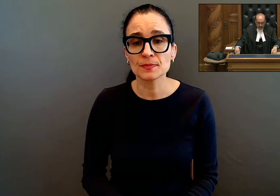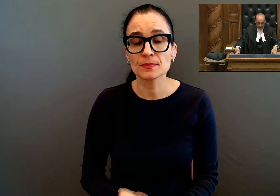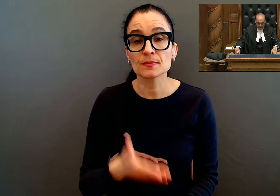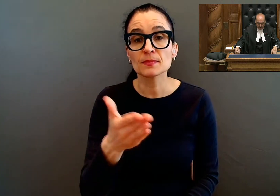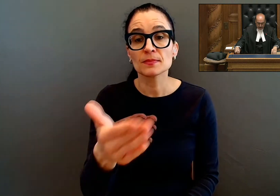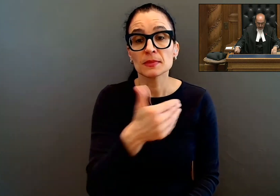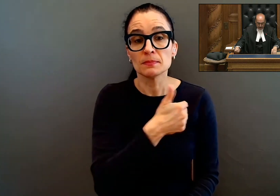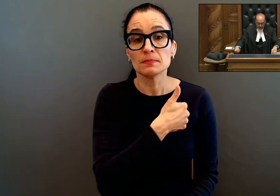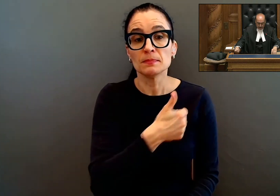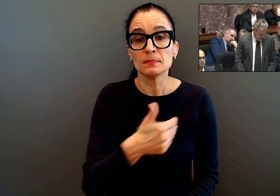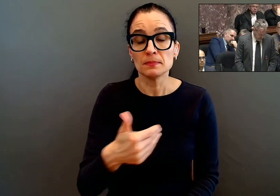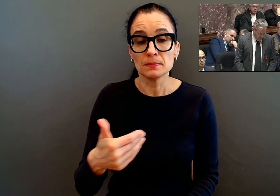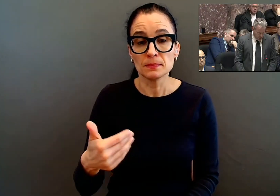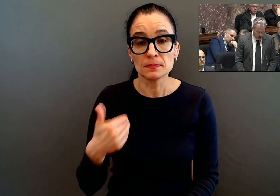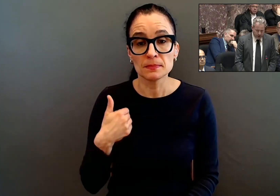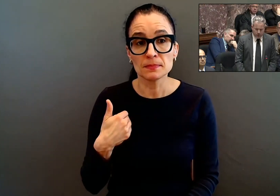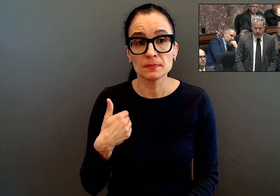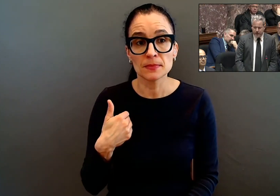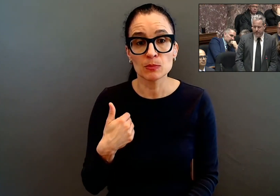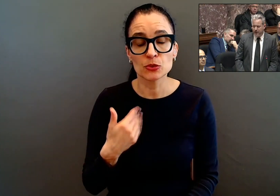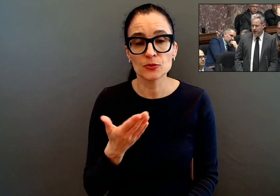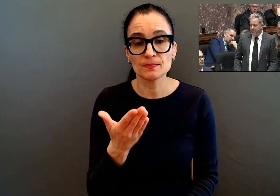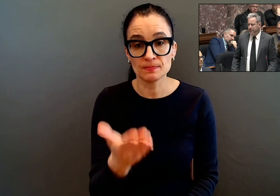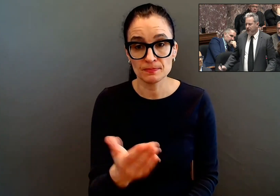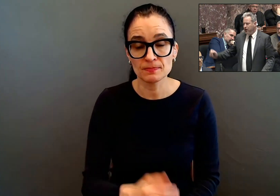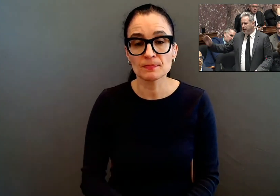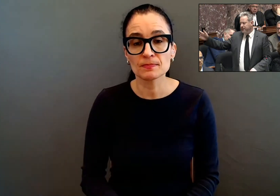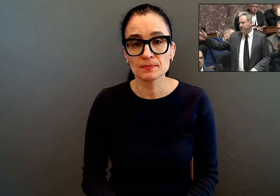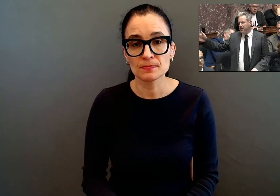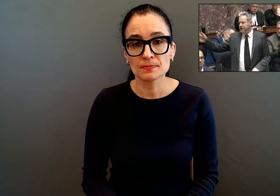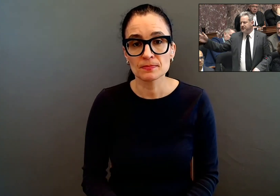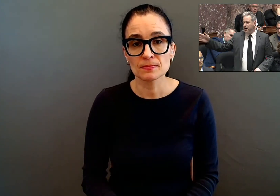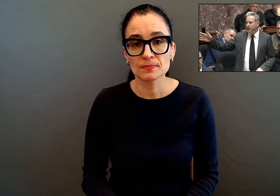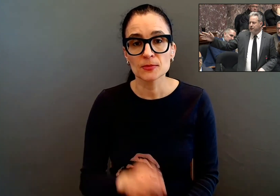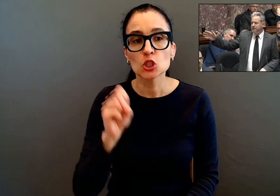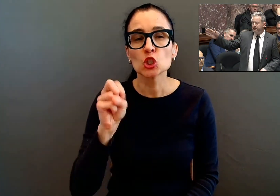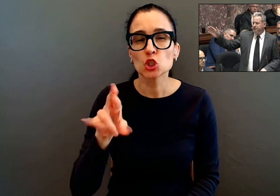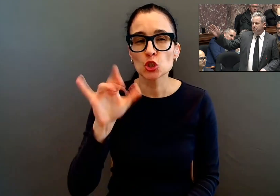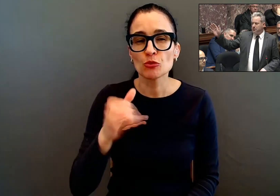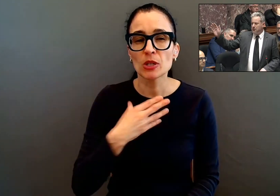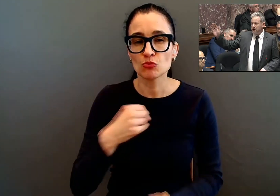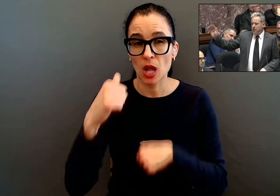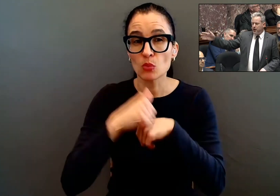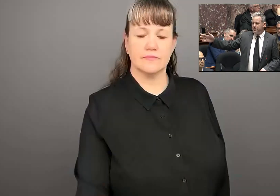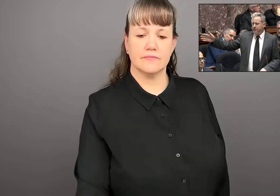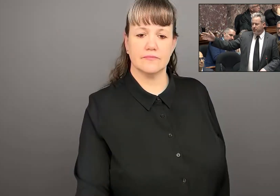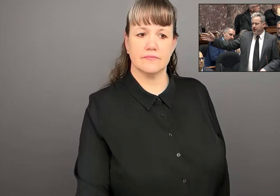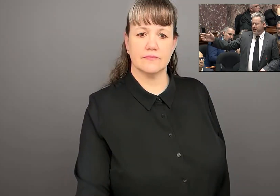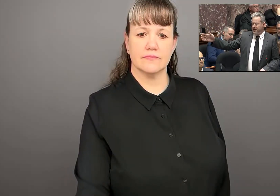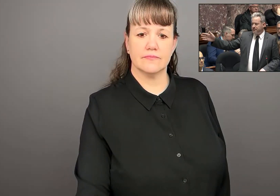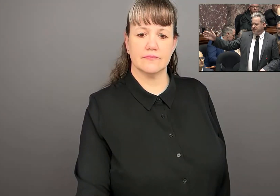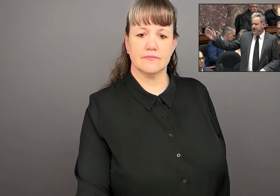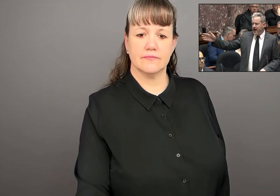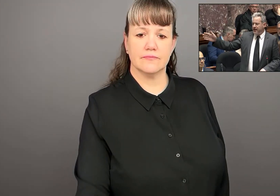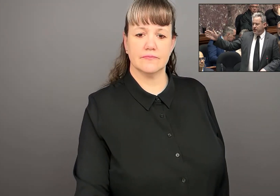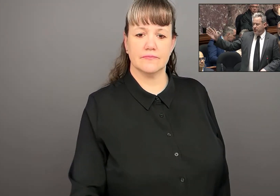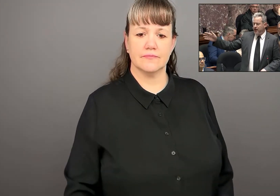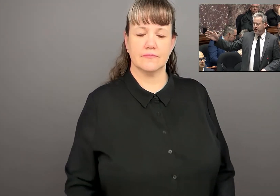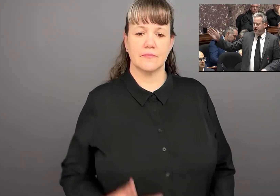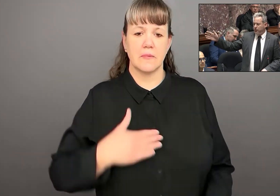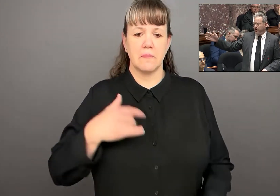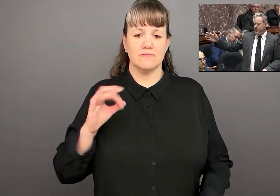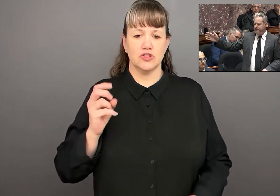Speaker. Earlier in question period, my colleague from Delta South raised a